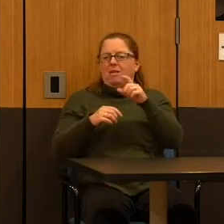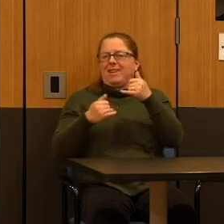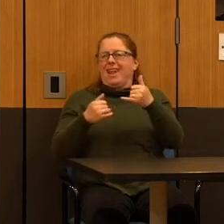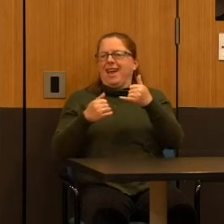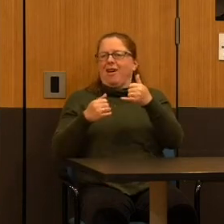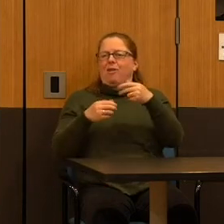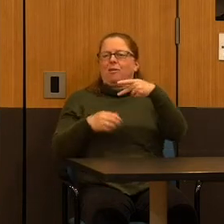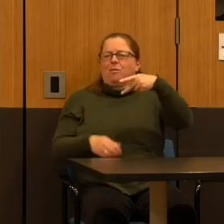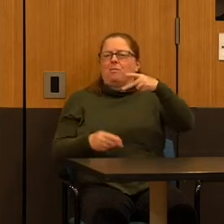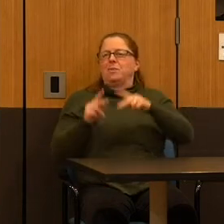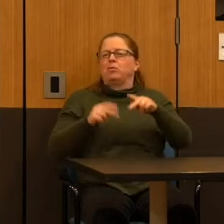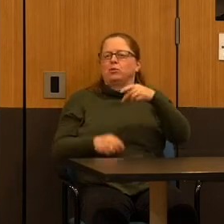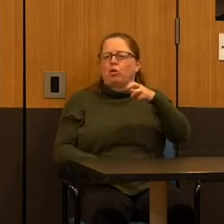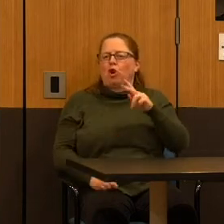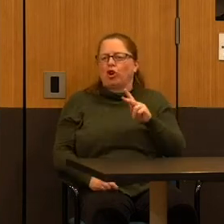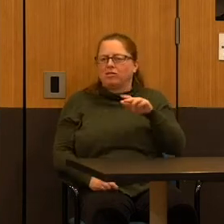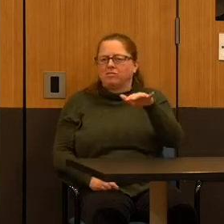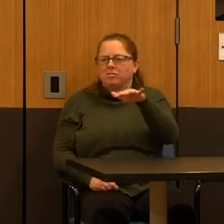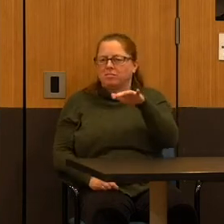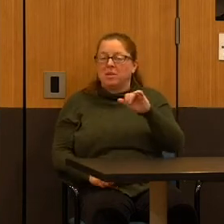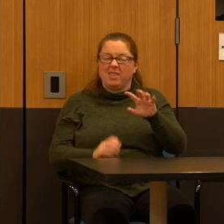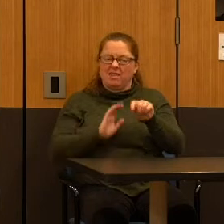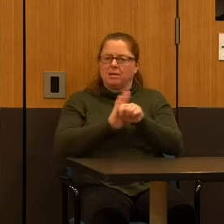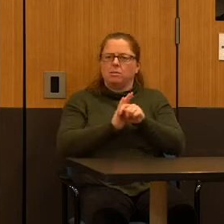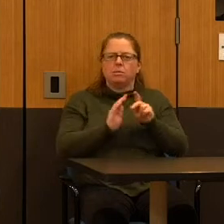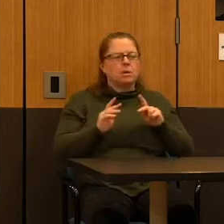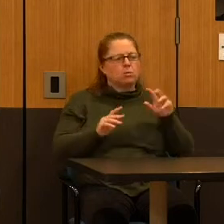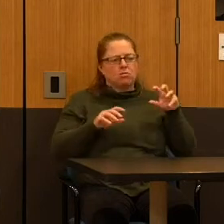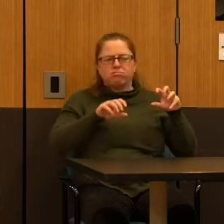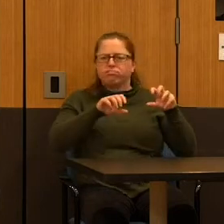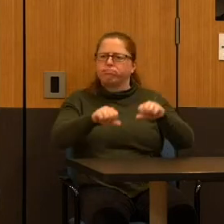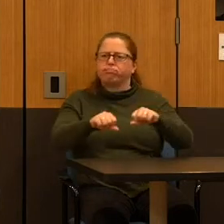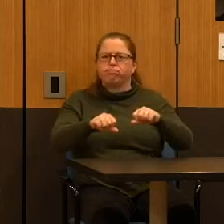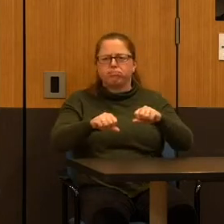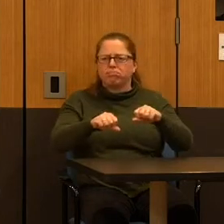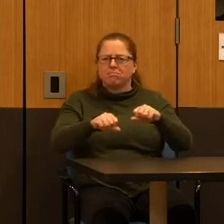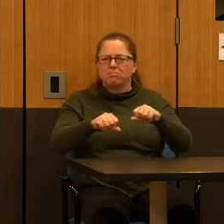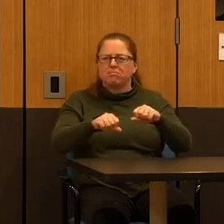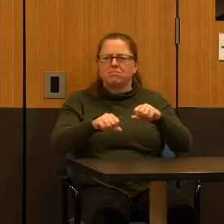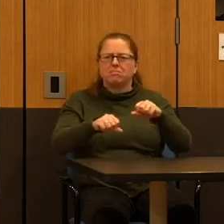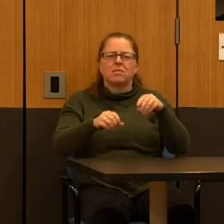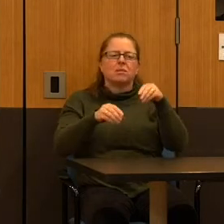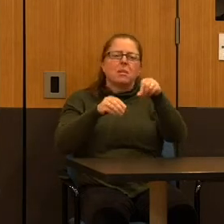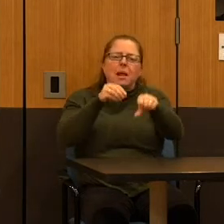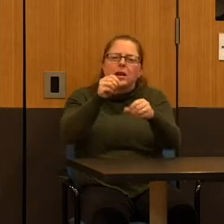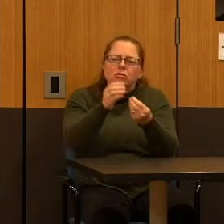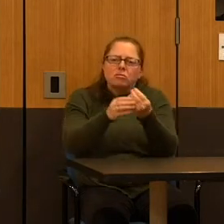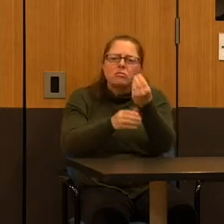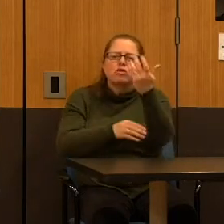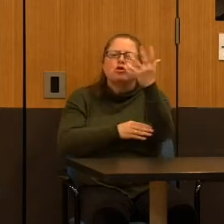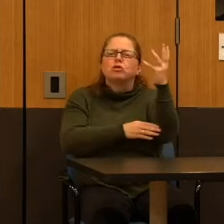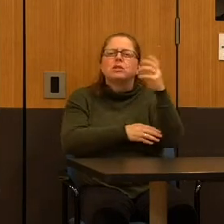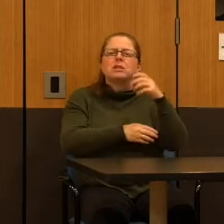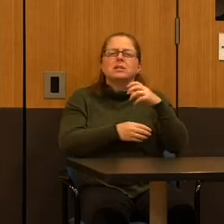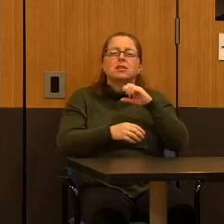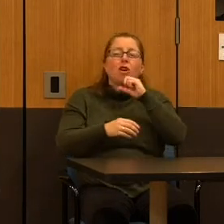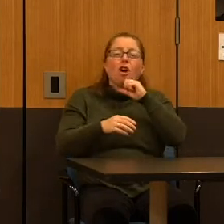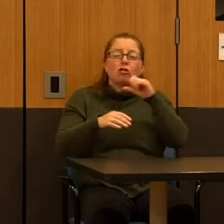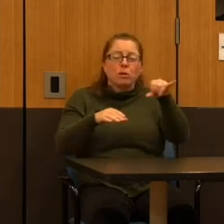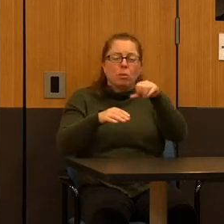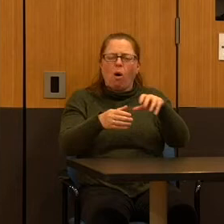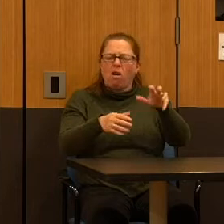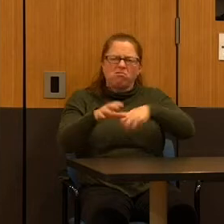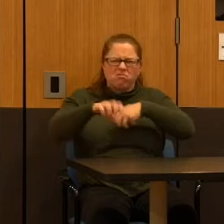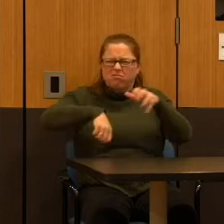And local residents sort of took it over in 1968, planted trees, dug up concrete, created